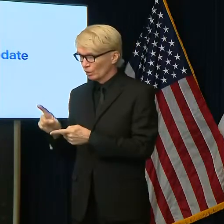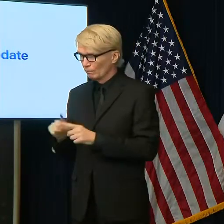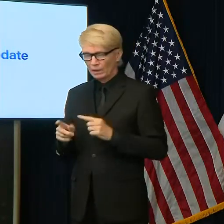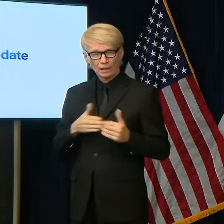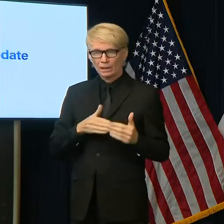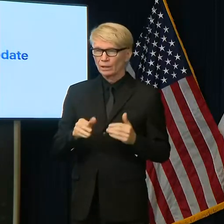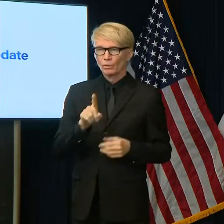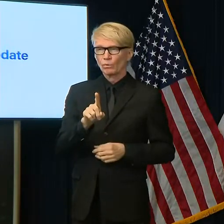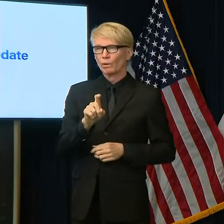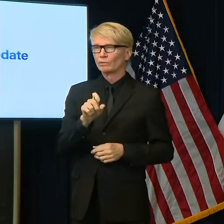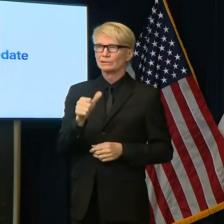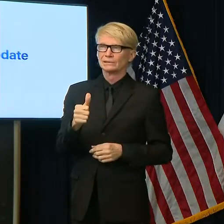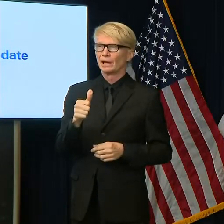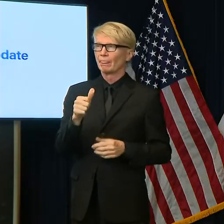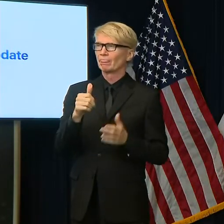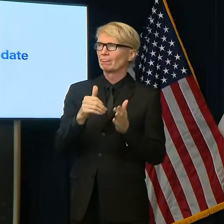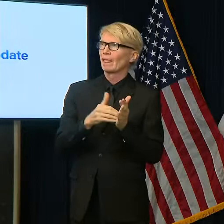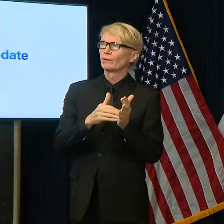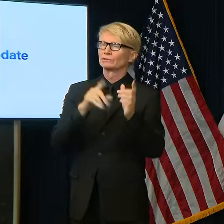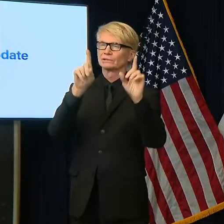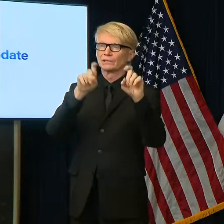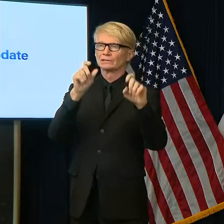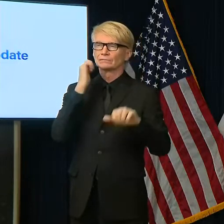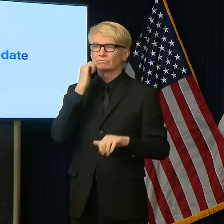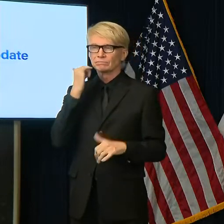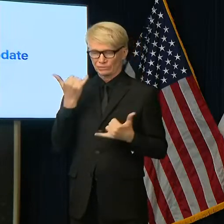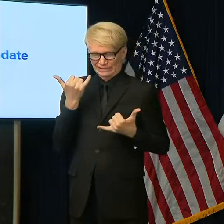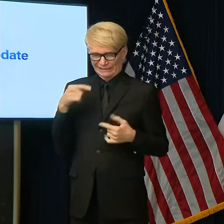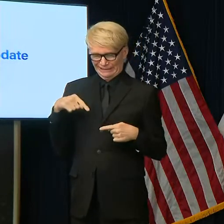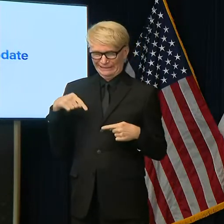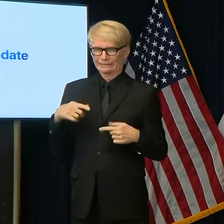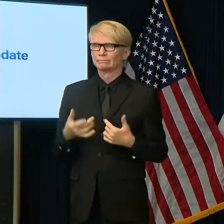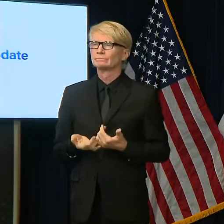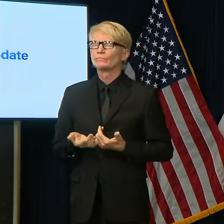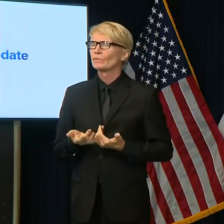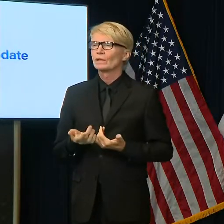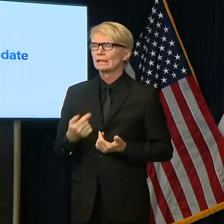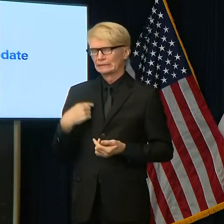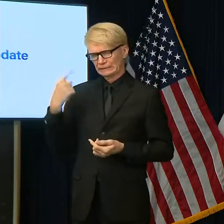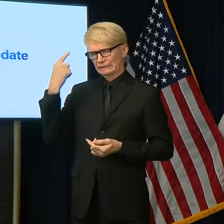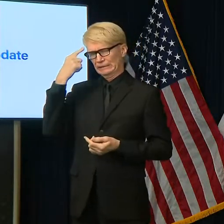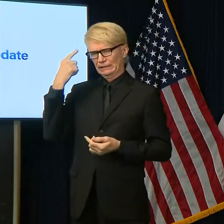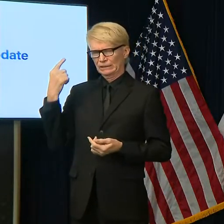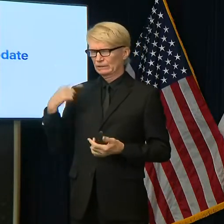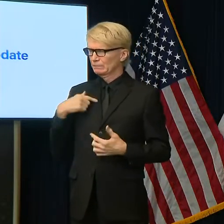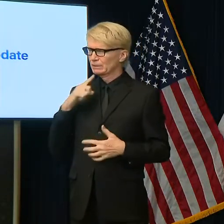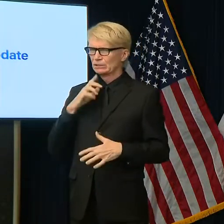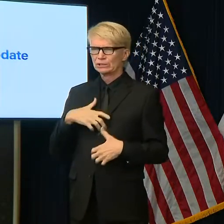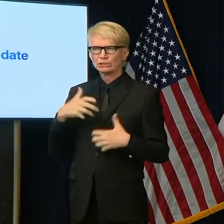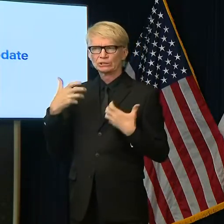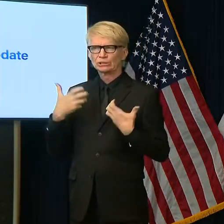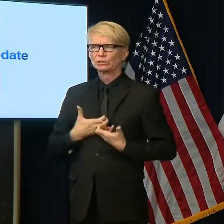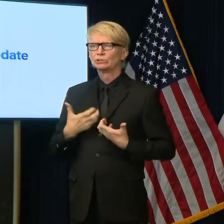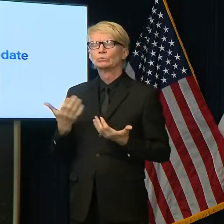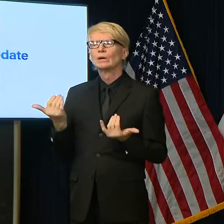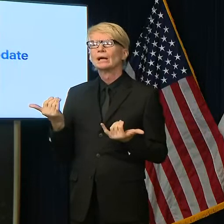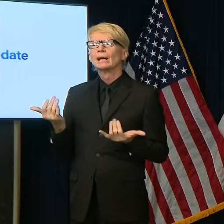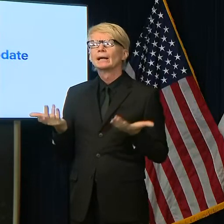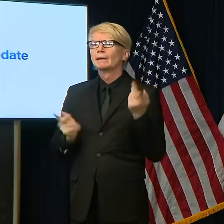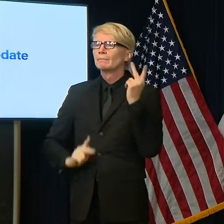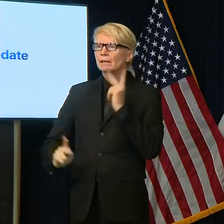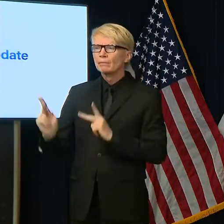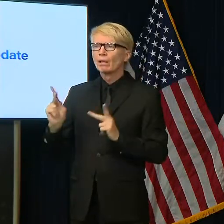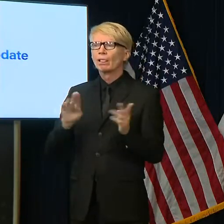110 or so thousand tests done, I think to myself, it's maddening to me because the people